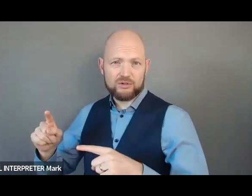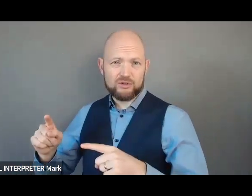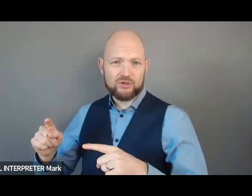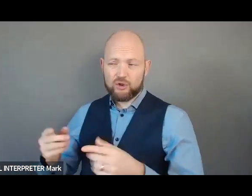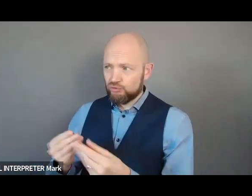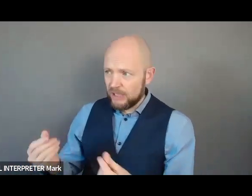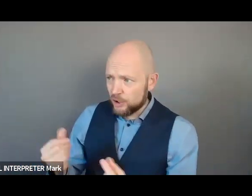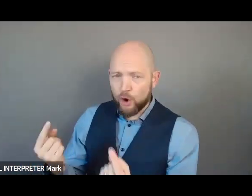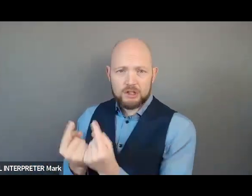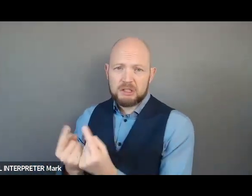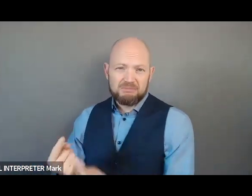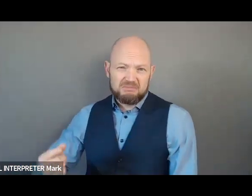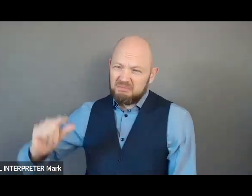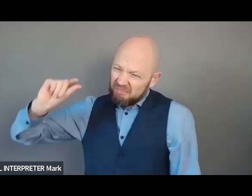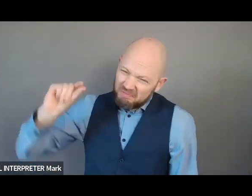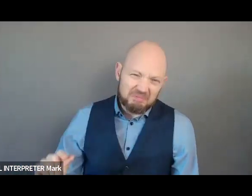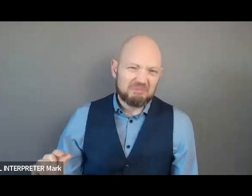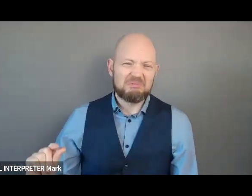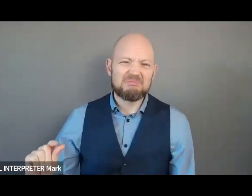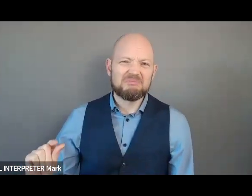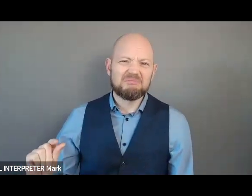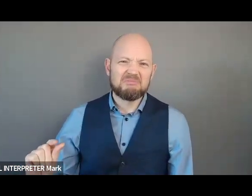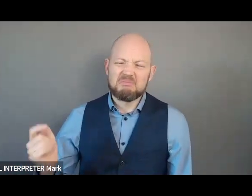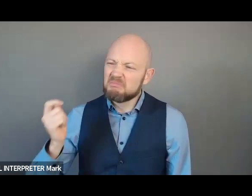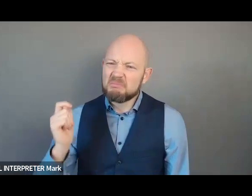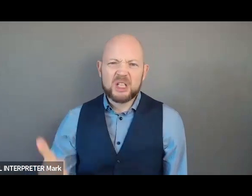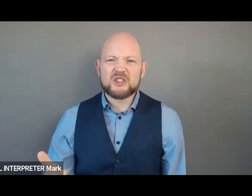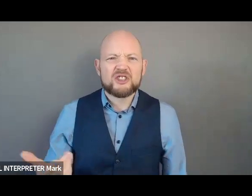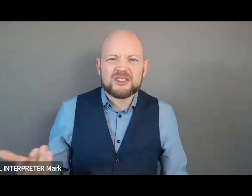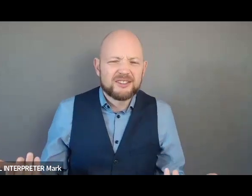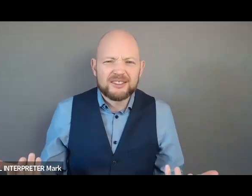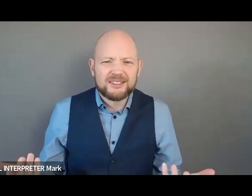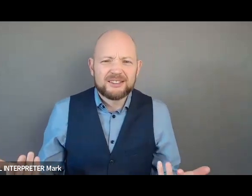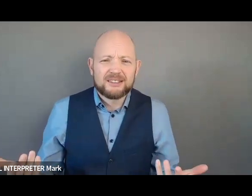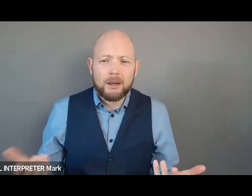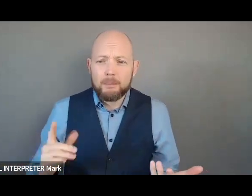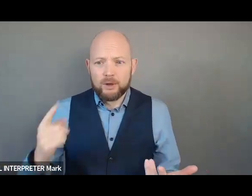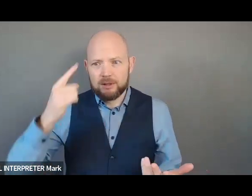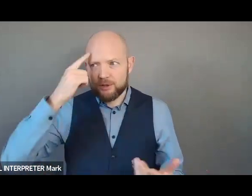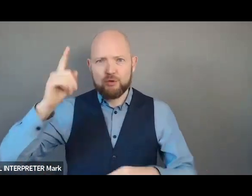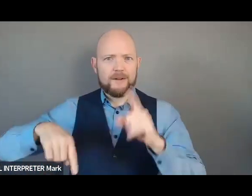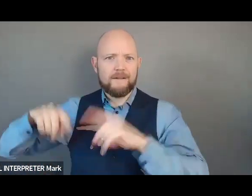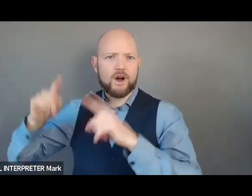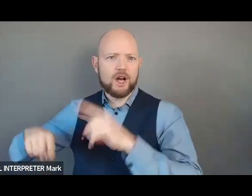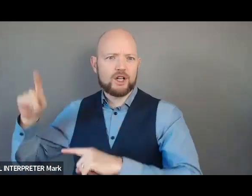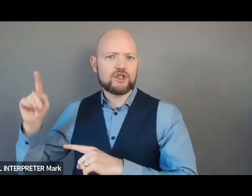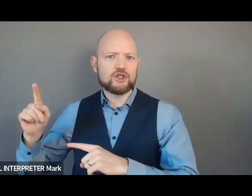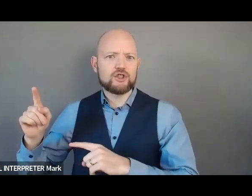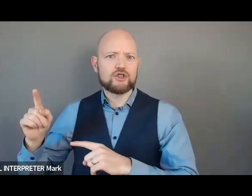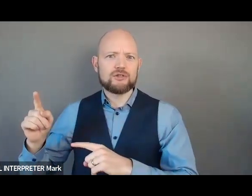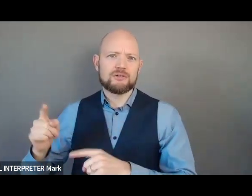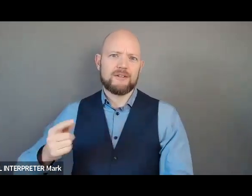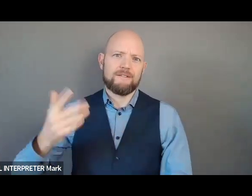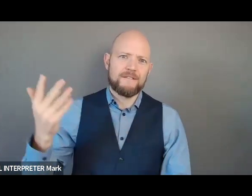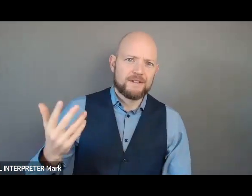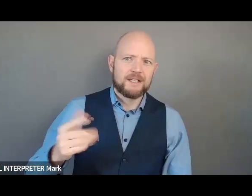to support neurodivergent archive accessibility specifically, although neurodivergent people are typically estimated to be 15 to